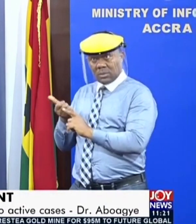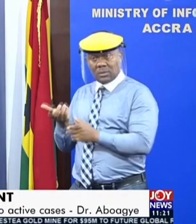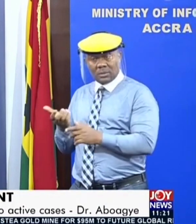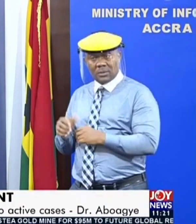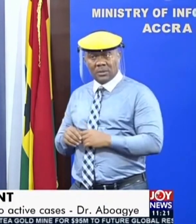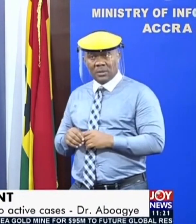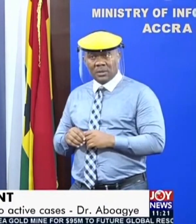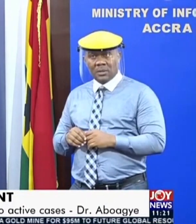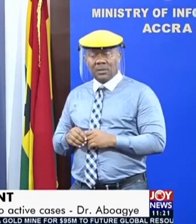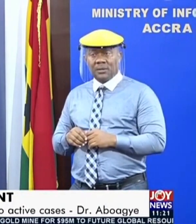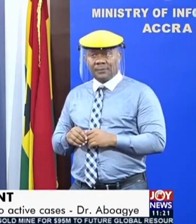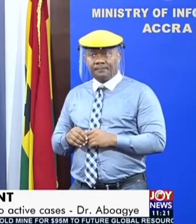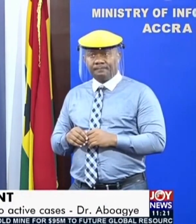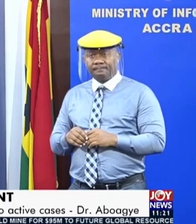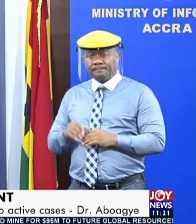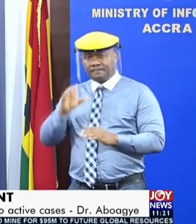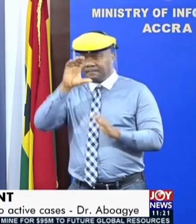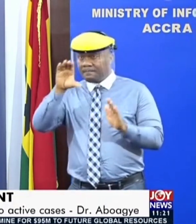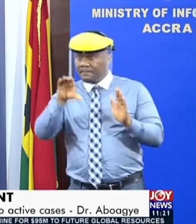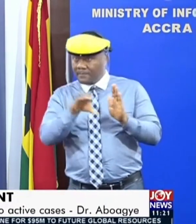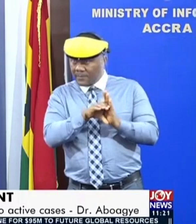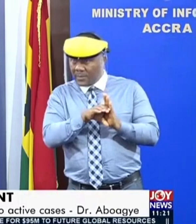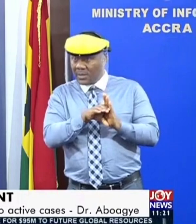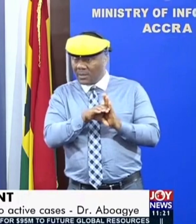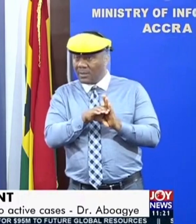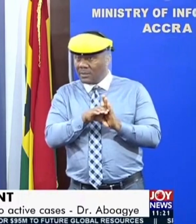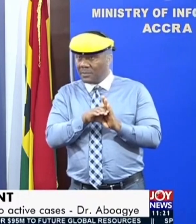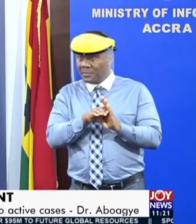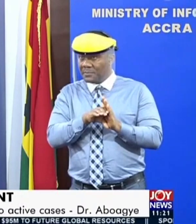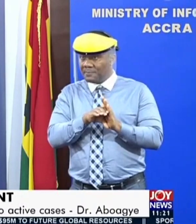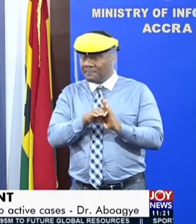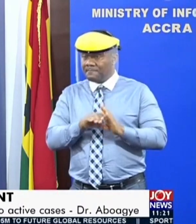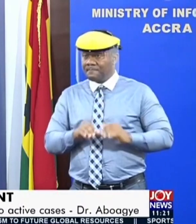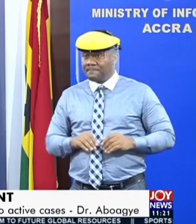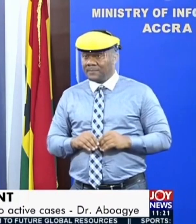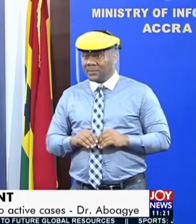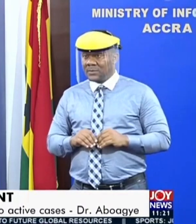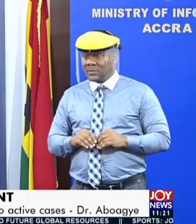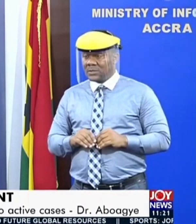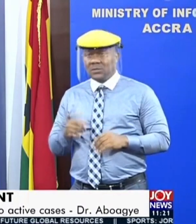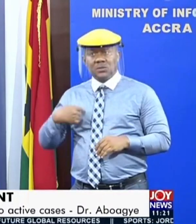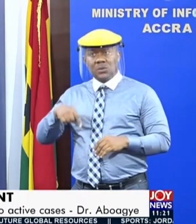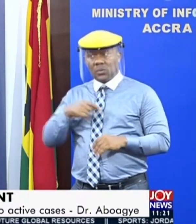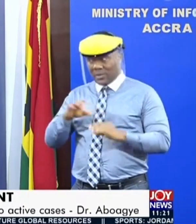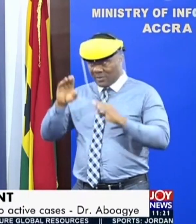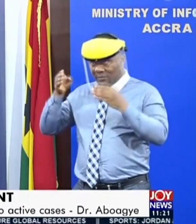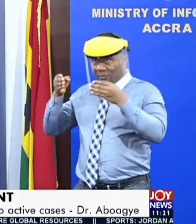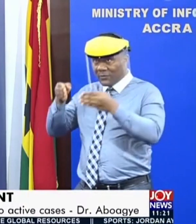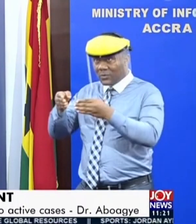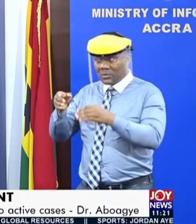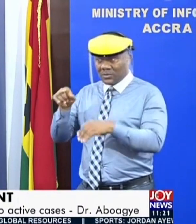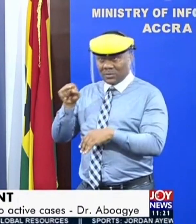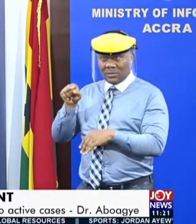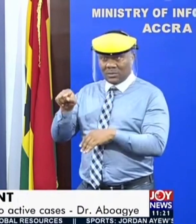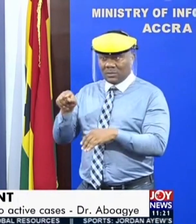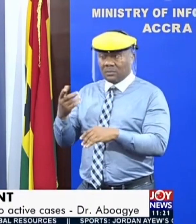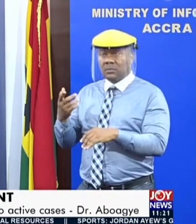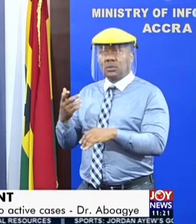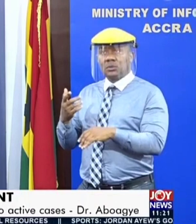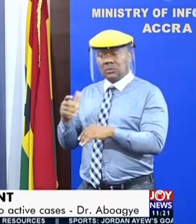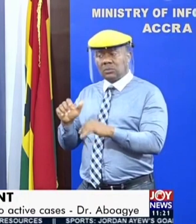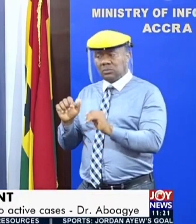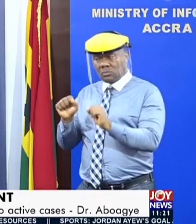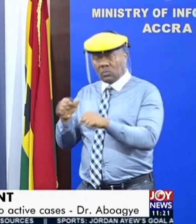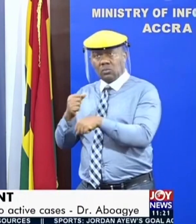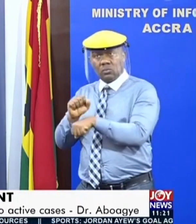challenge, the graph to your right, is actually the focus where we really have to work on and ensure